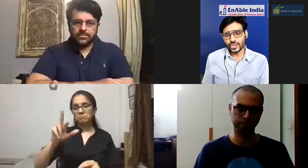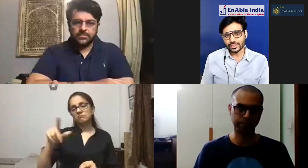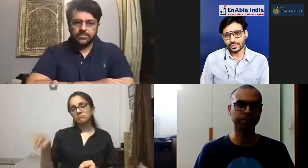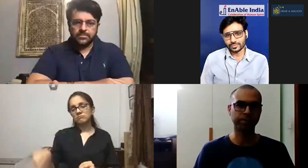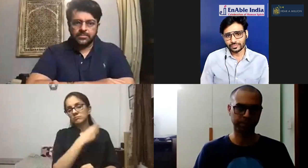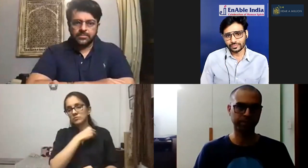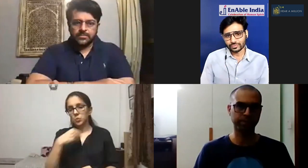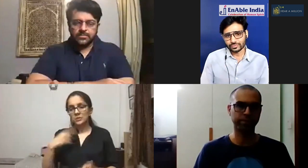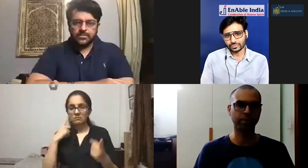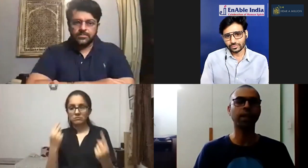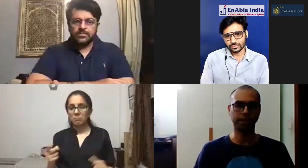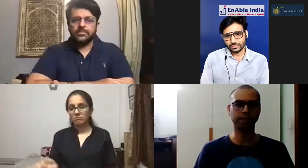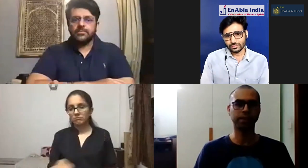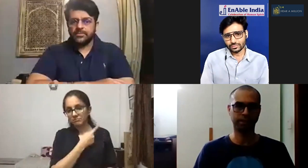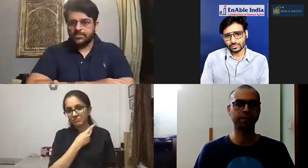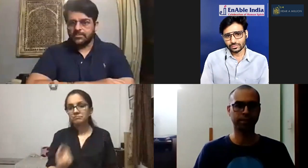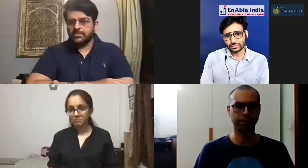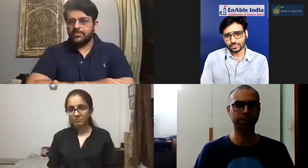it checked.